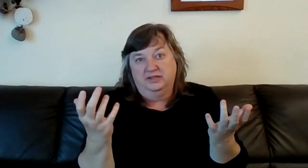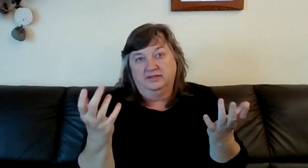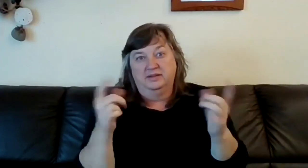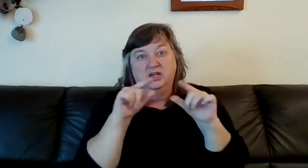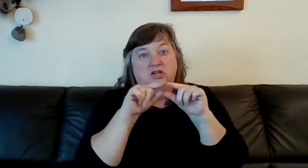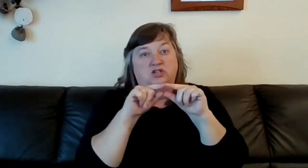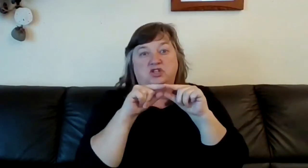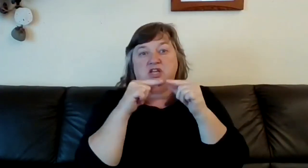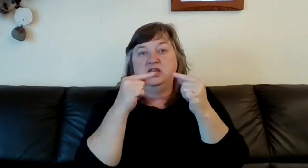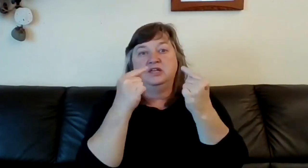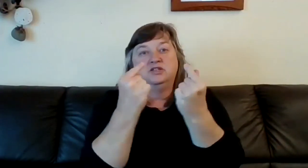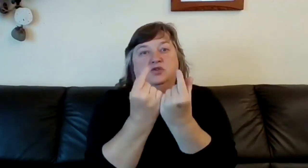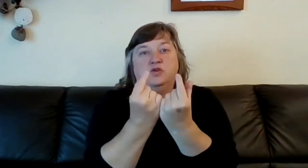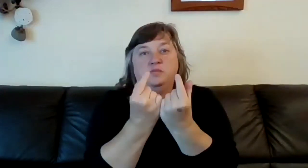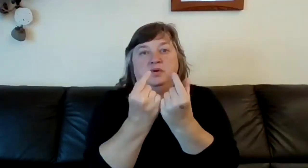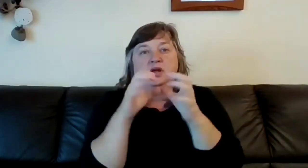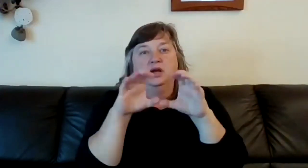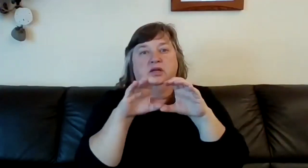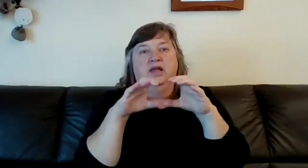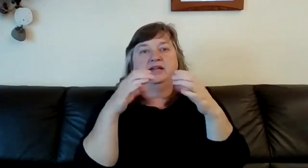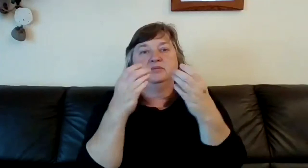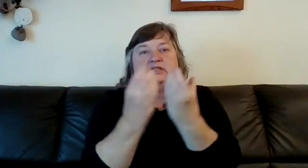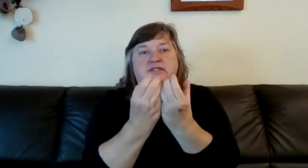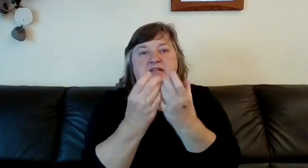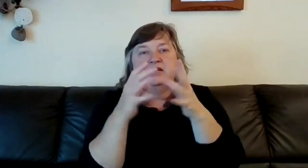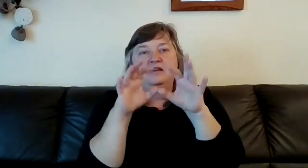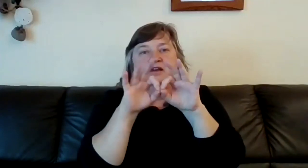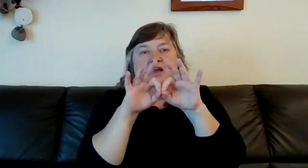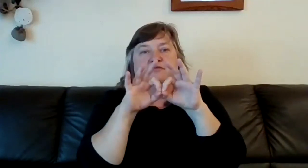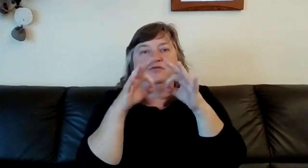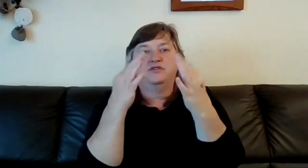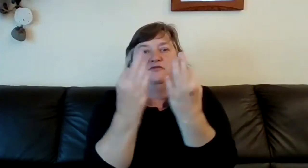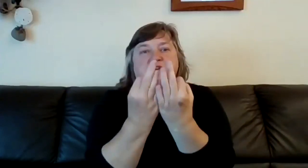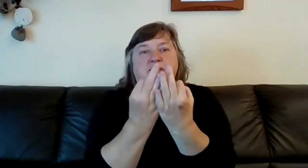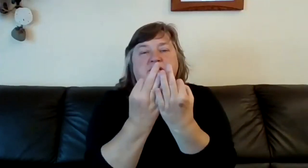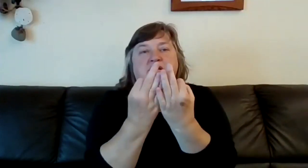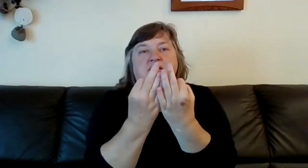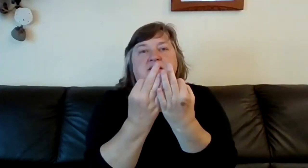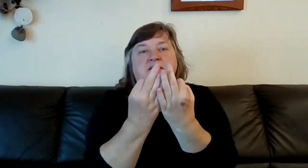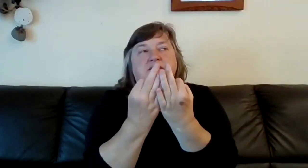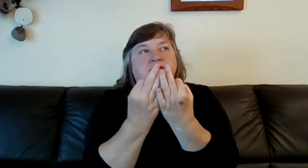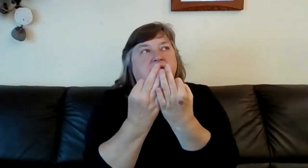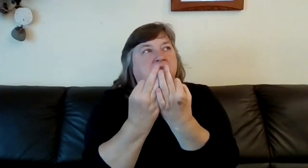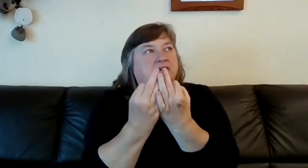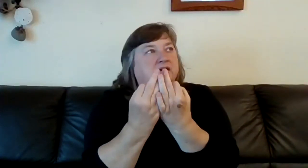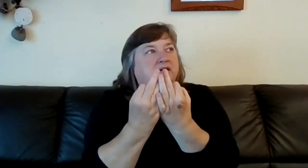is. G is a group, class with the C, F with the family,